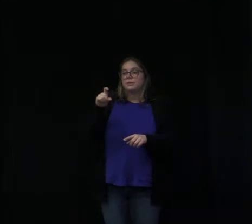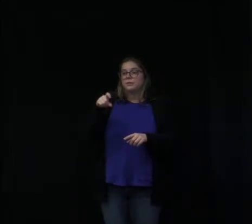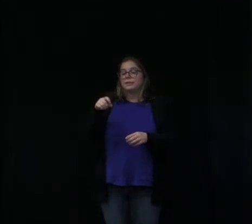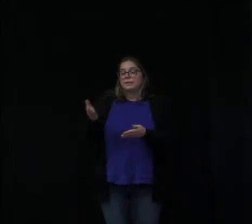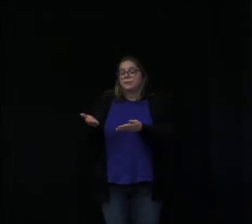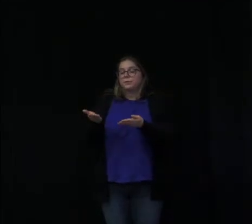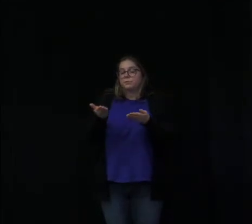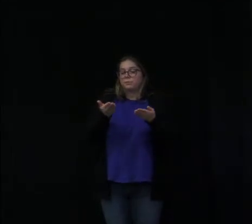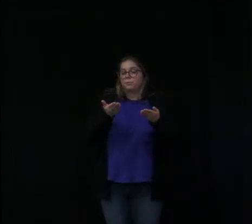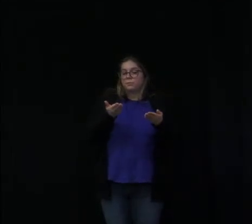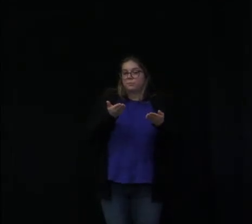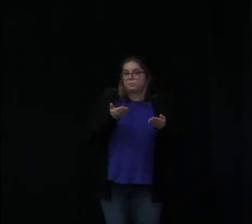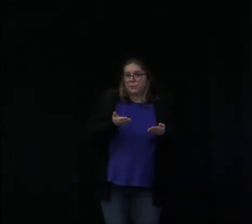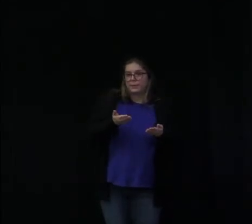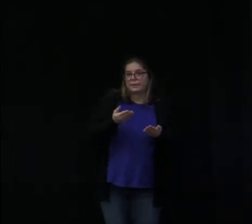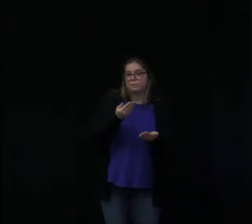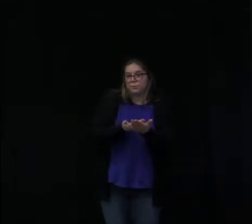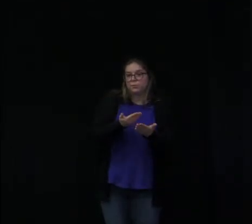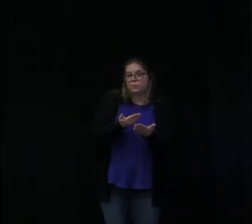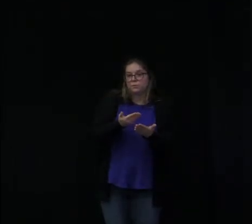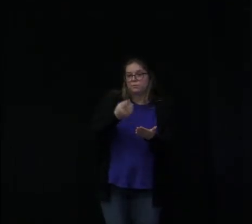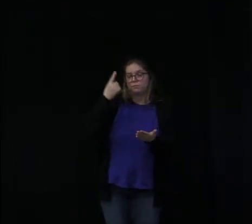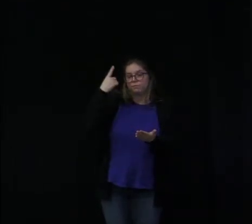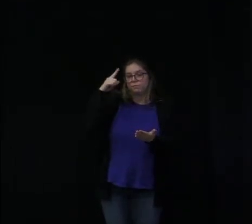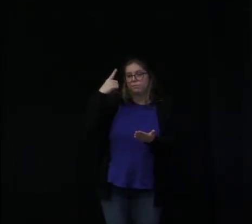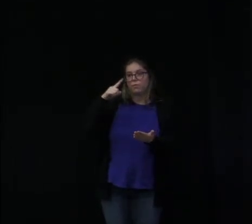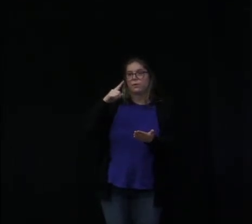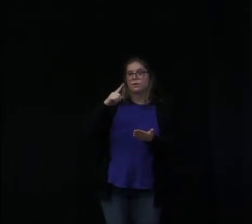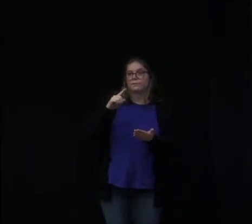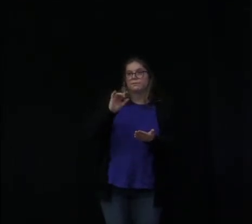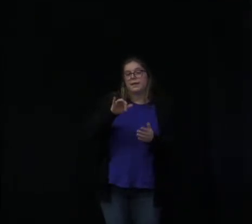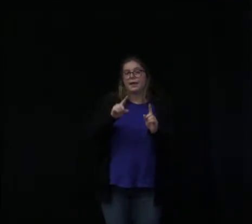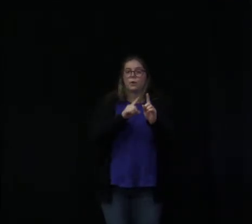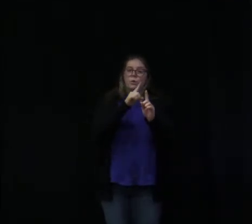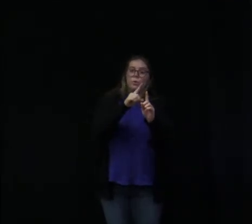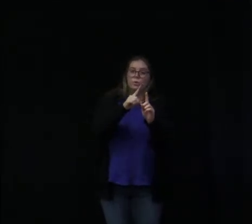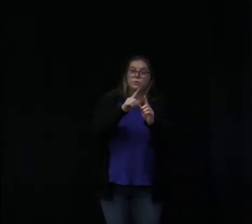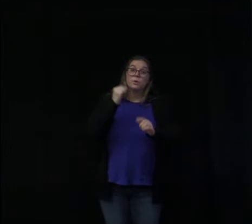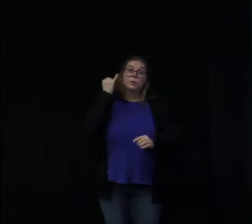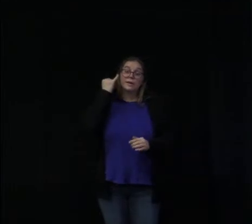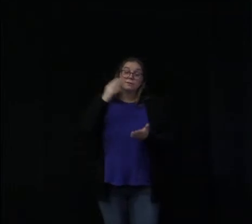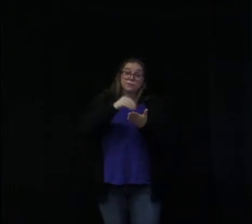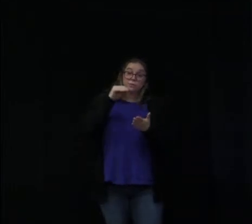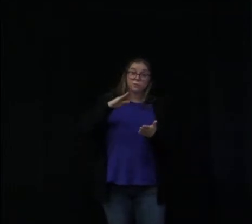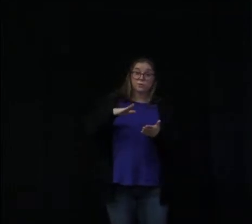So if you are going to write an academic goal for a student with autism, you're going to bring the data to support